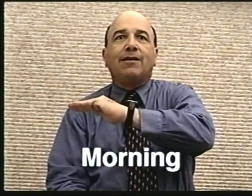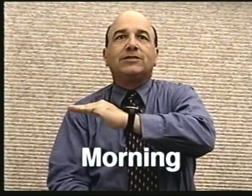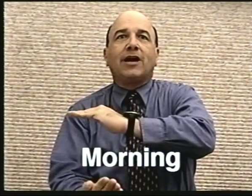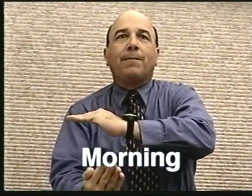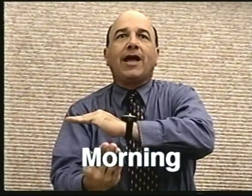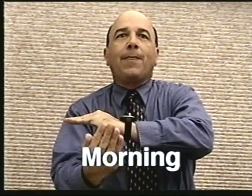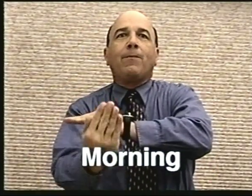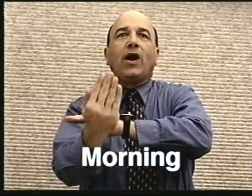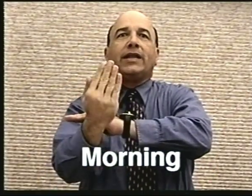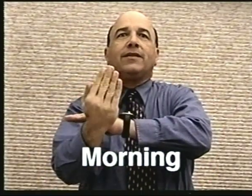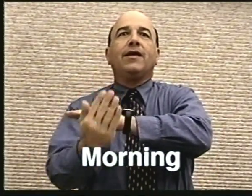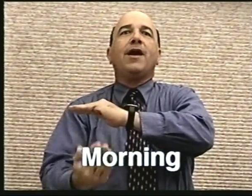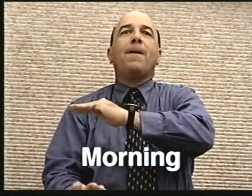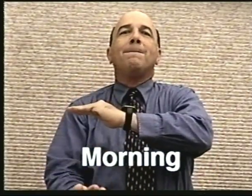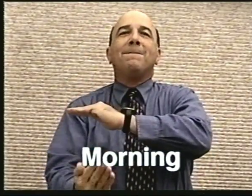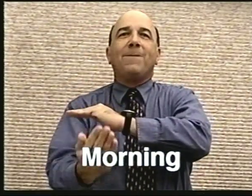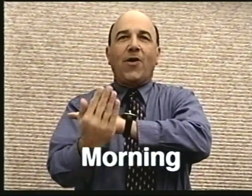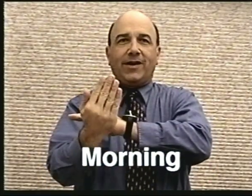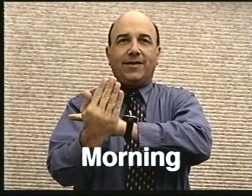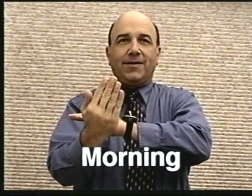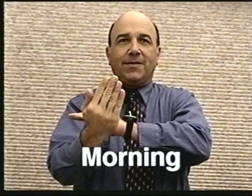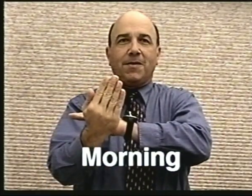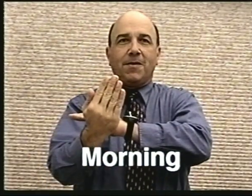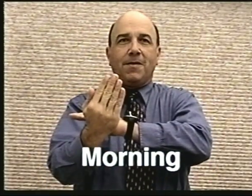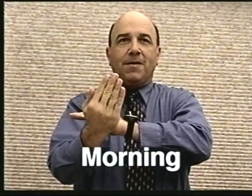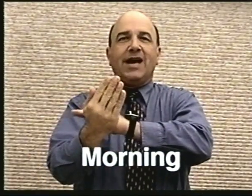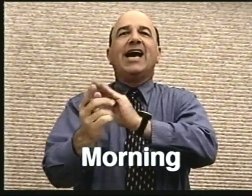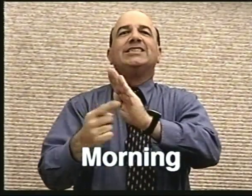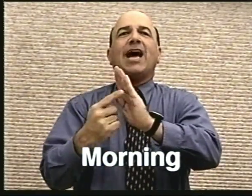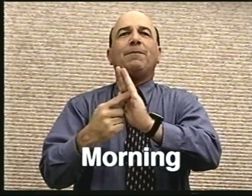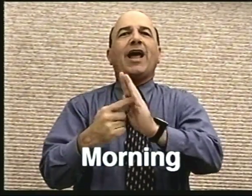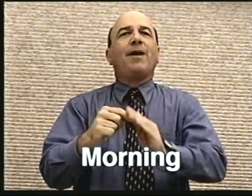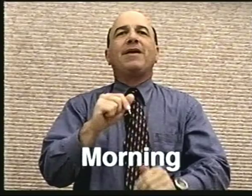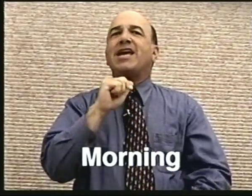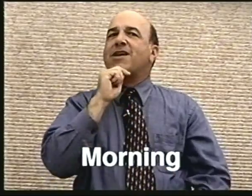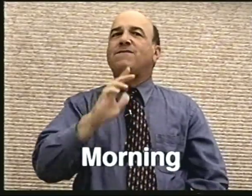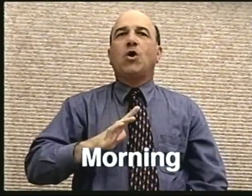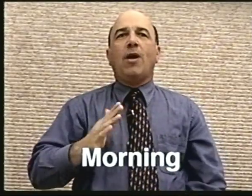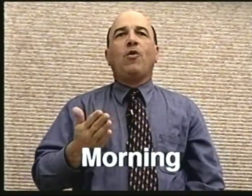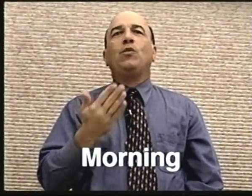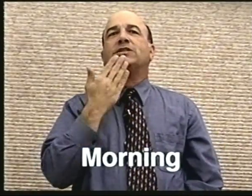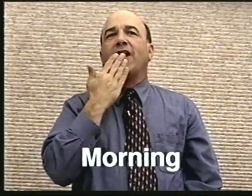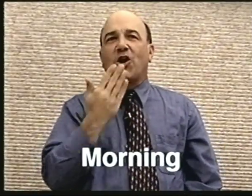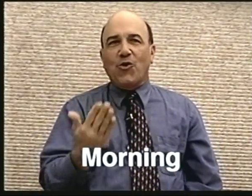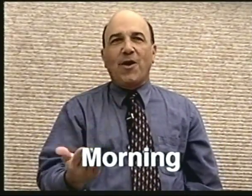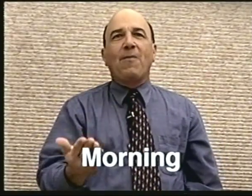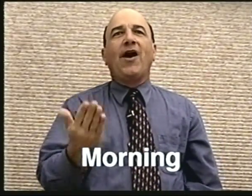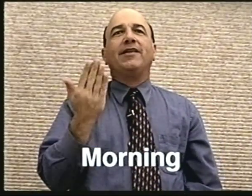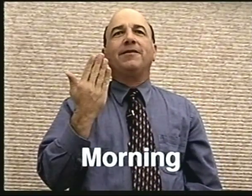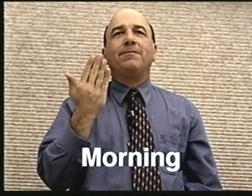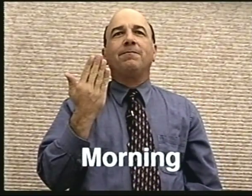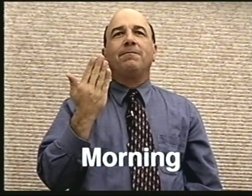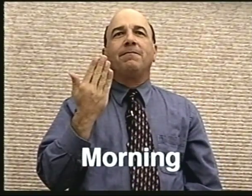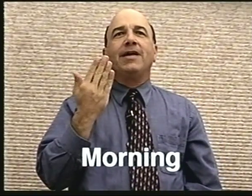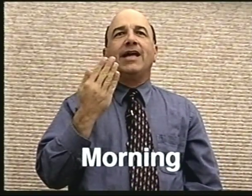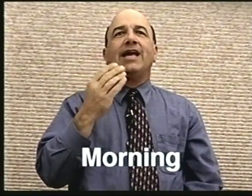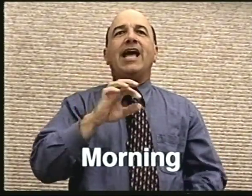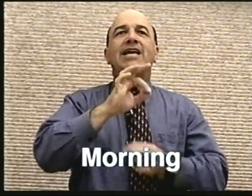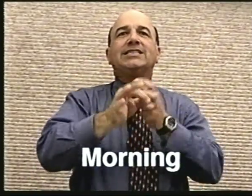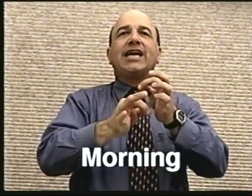comes up in the morning. Morning. And sometimes informal, we say good morning. Instead